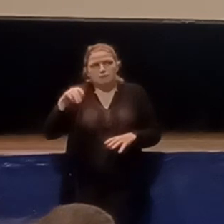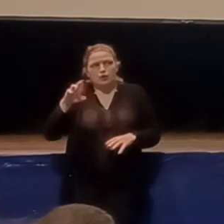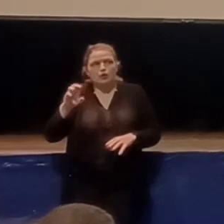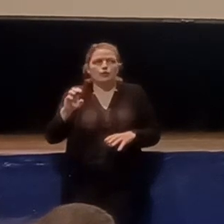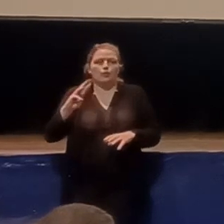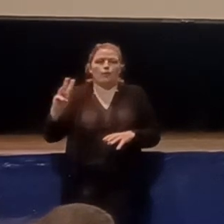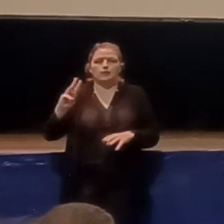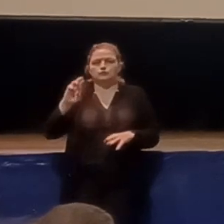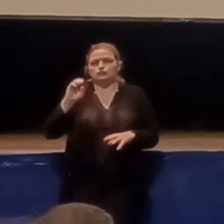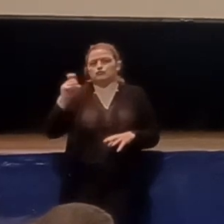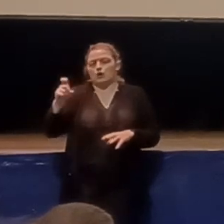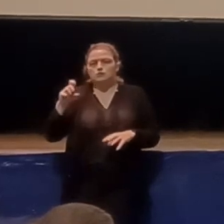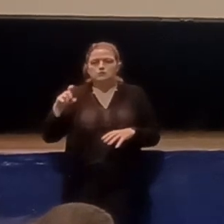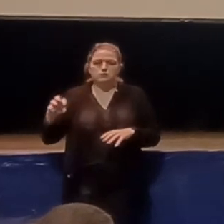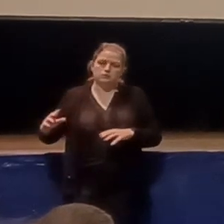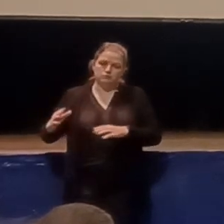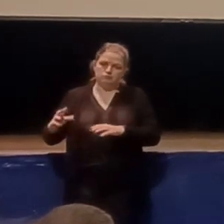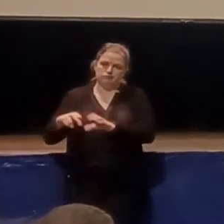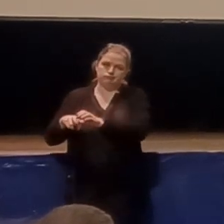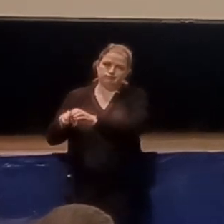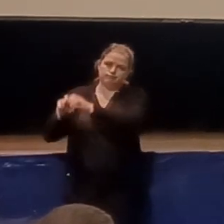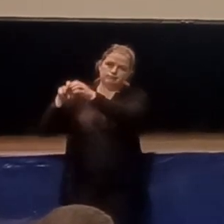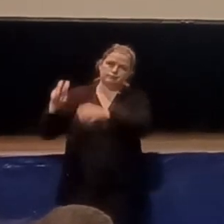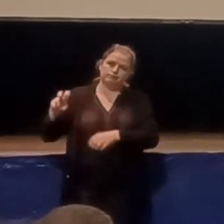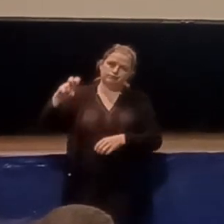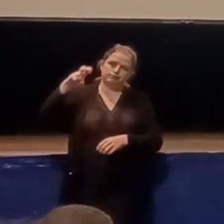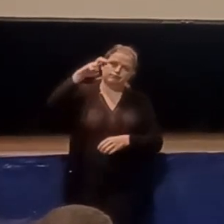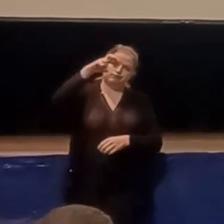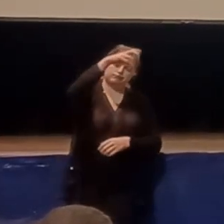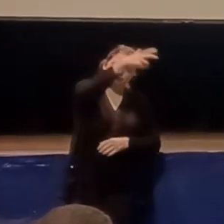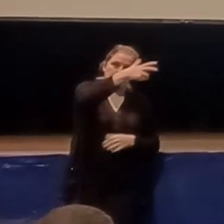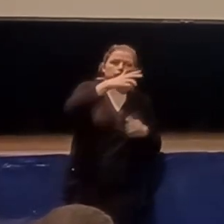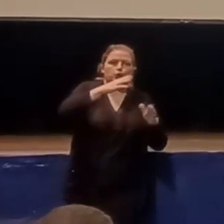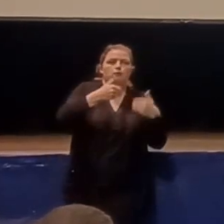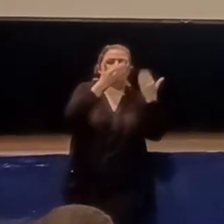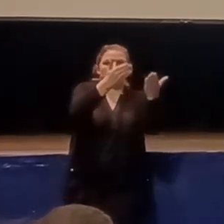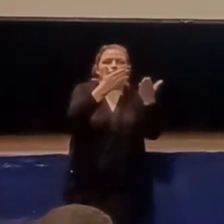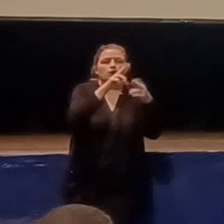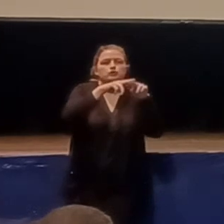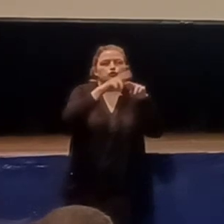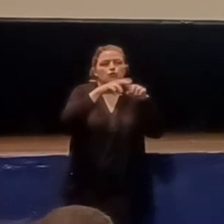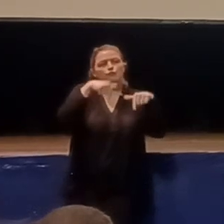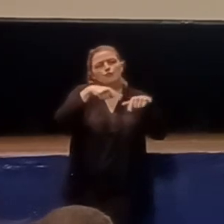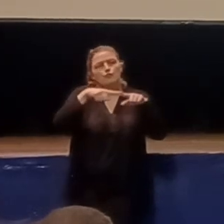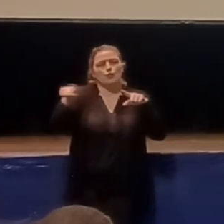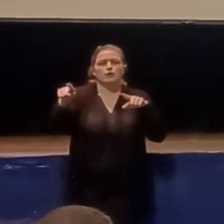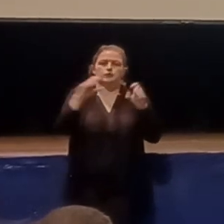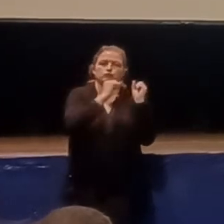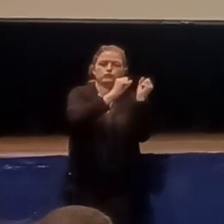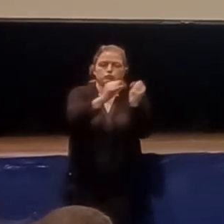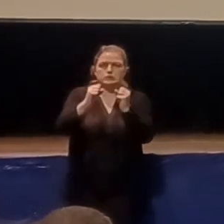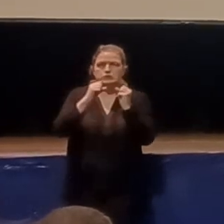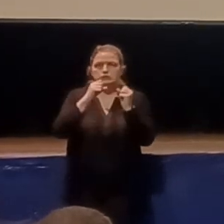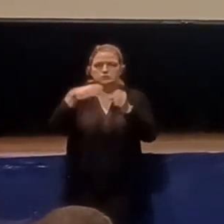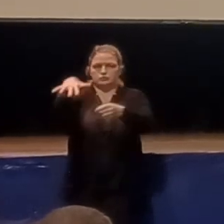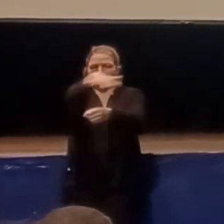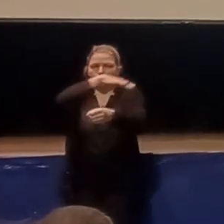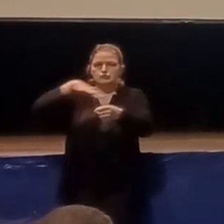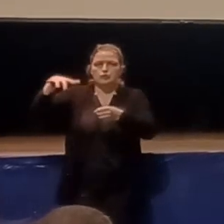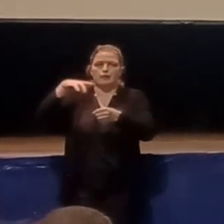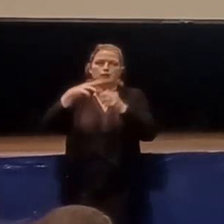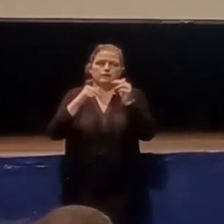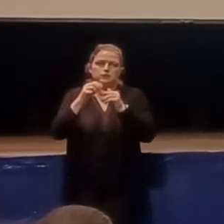to do an extended round trip in order to provide salt for the facility, or for the streets surrounding the facility